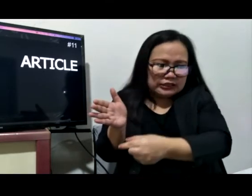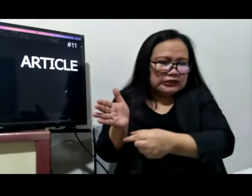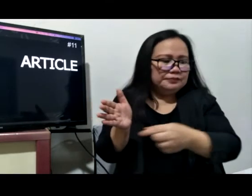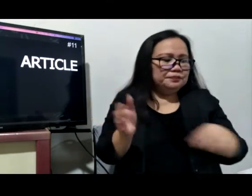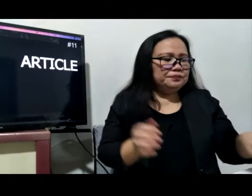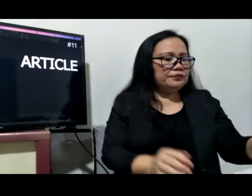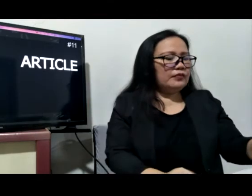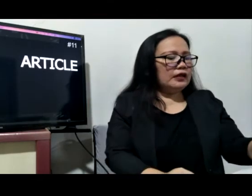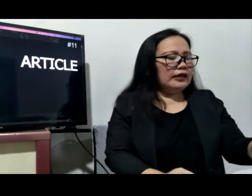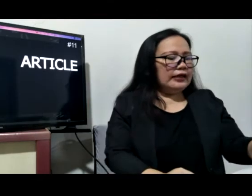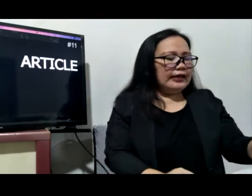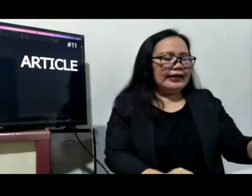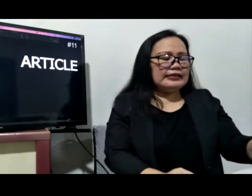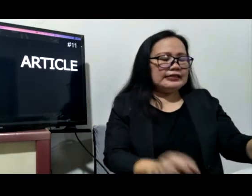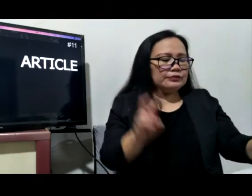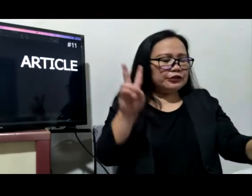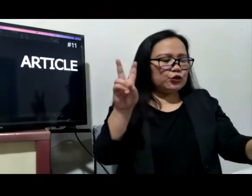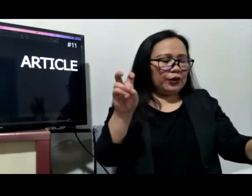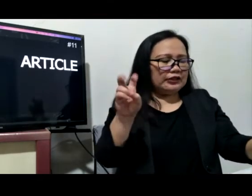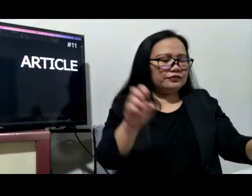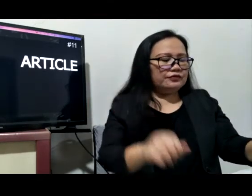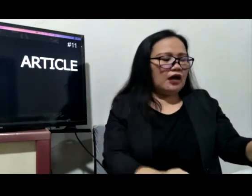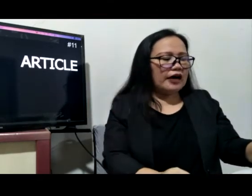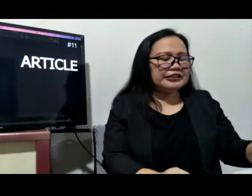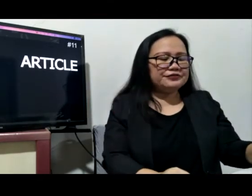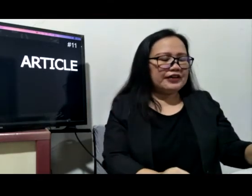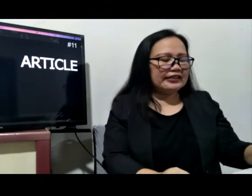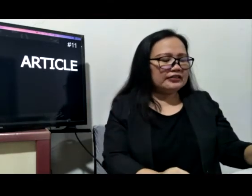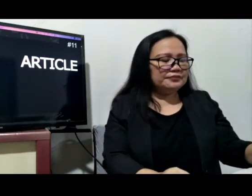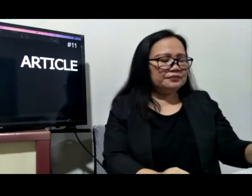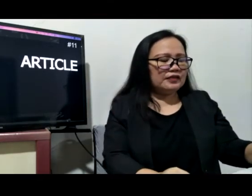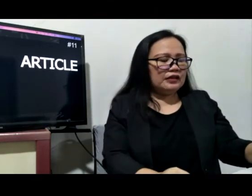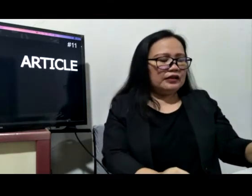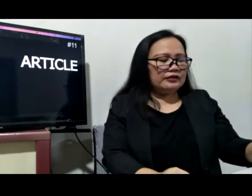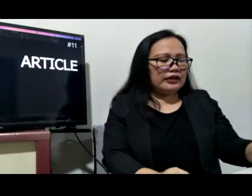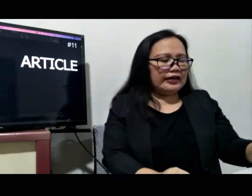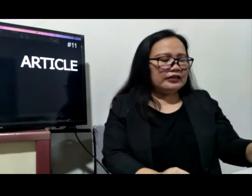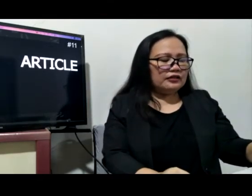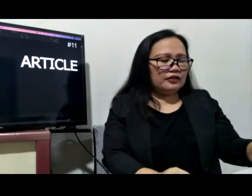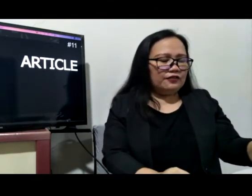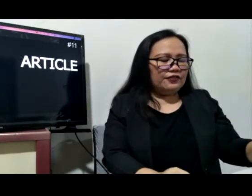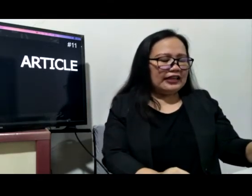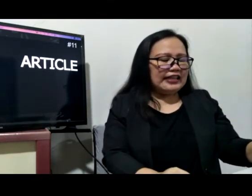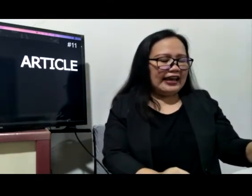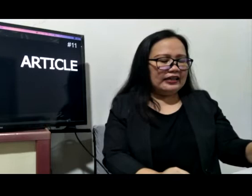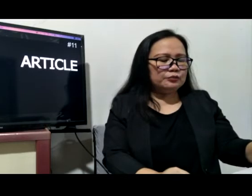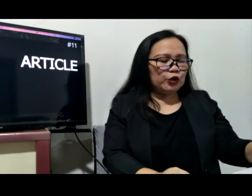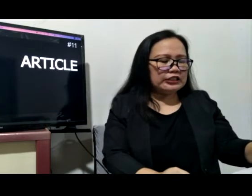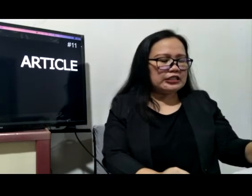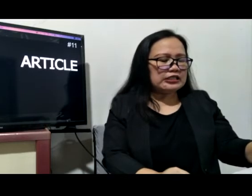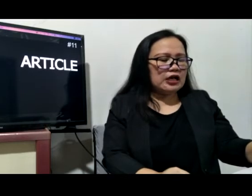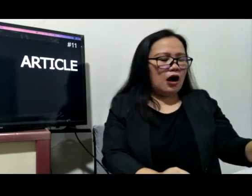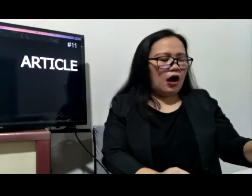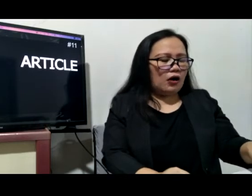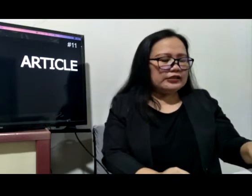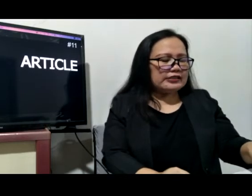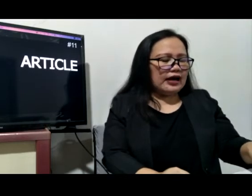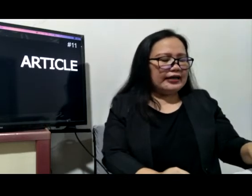article. And the number 12, artifact, right flat hand brushes on side